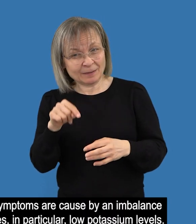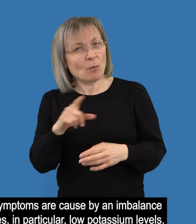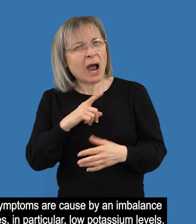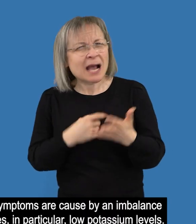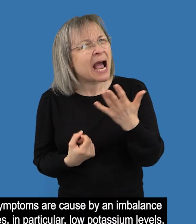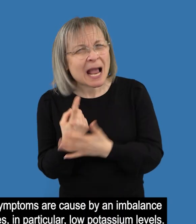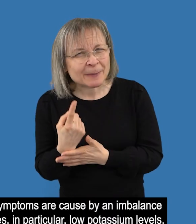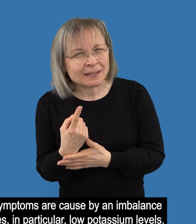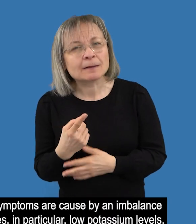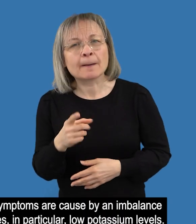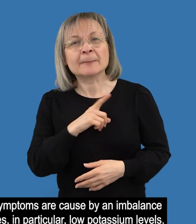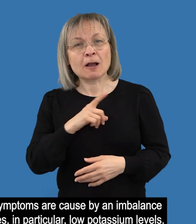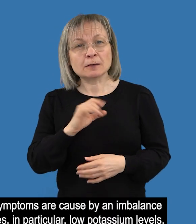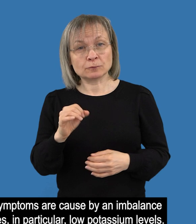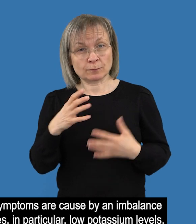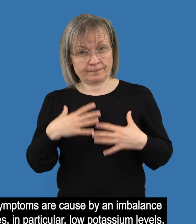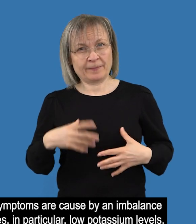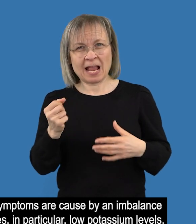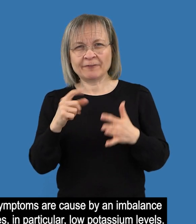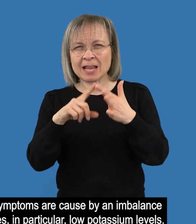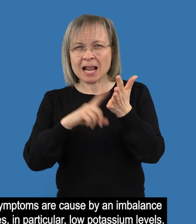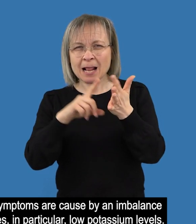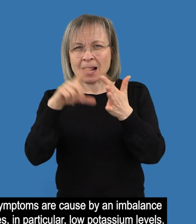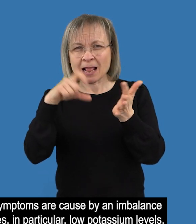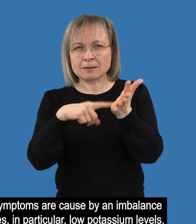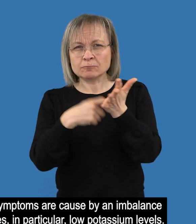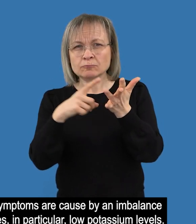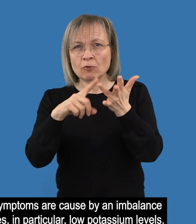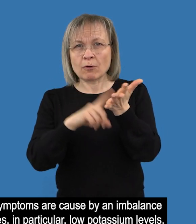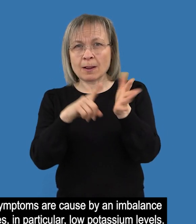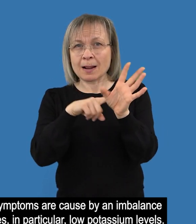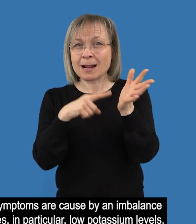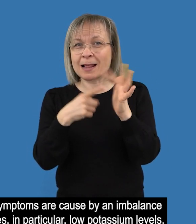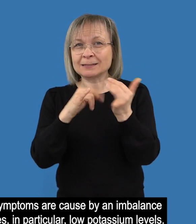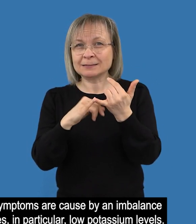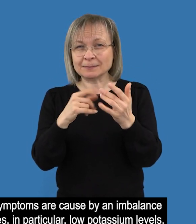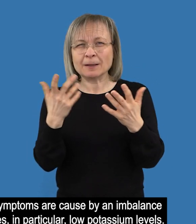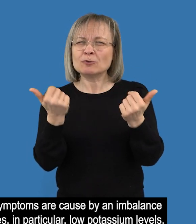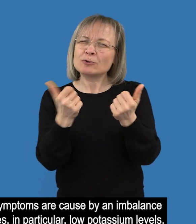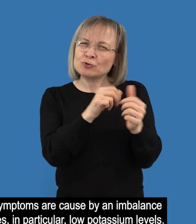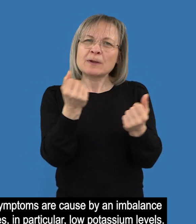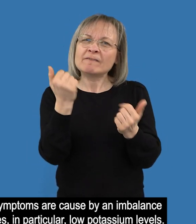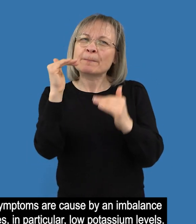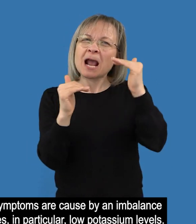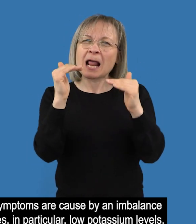Some of these symptoms are caused by an imbalance in your electrolytes, in particular, low potassium levels.